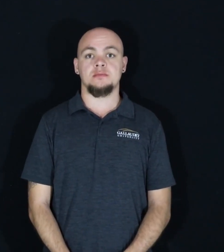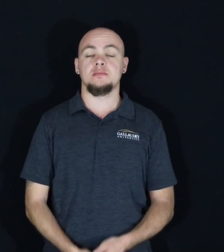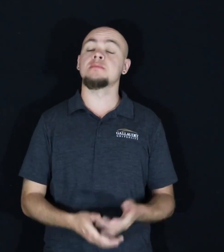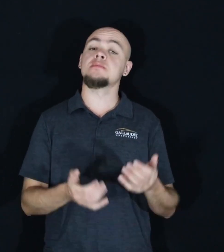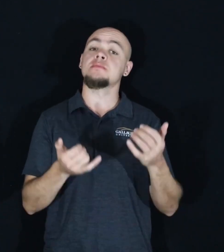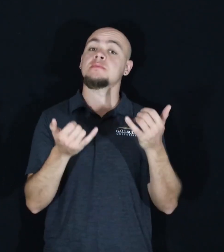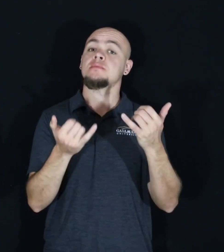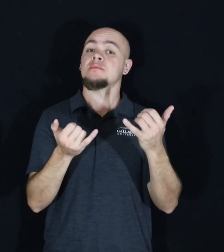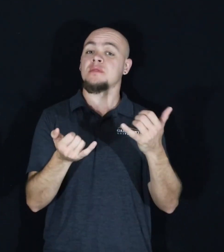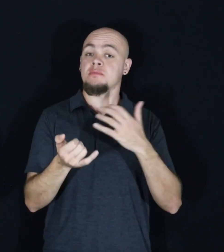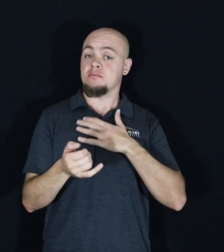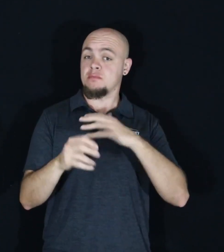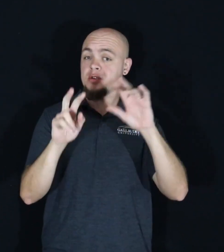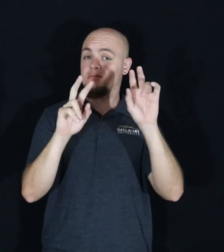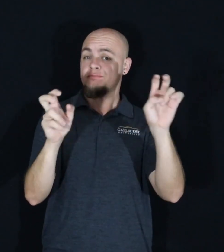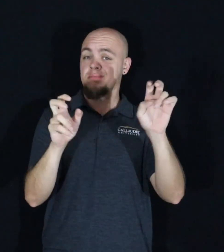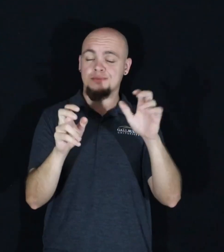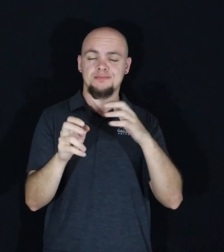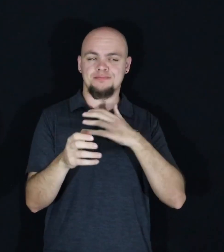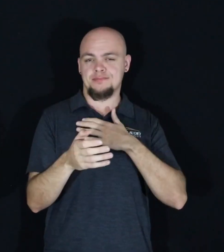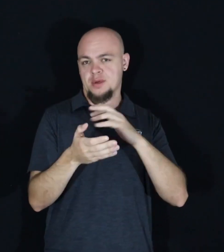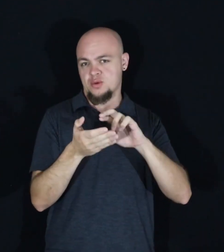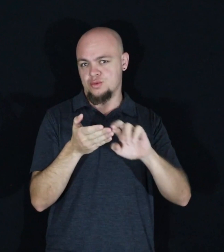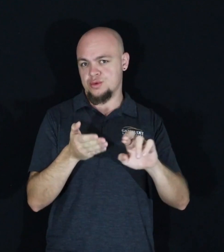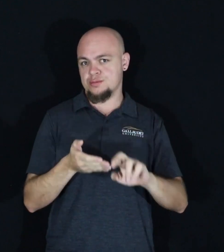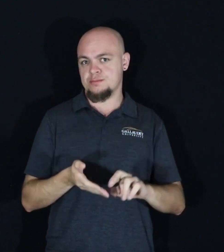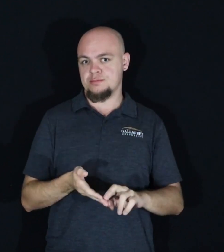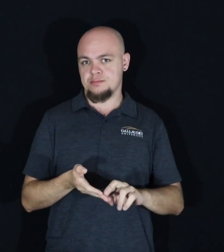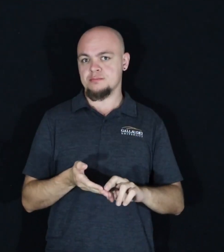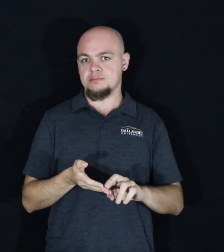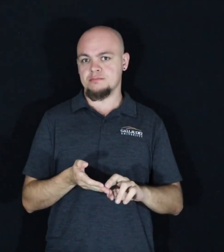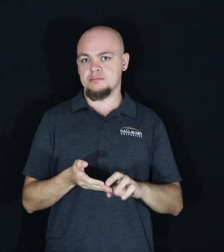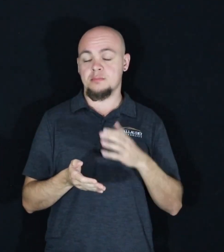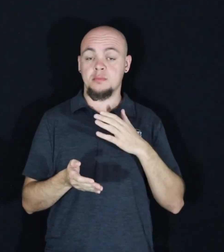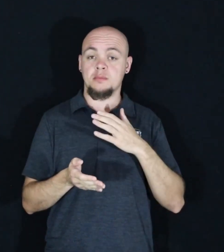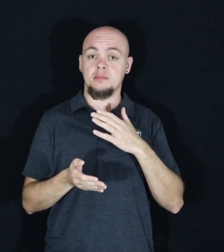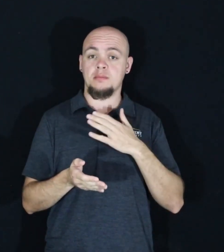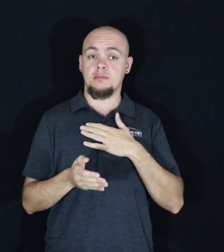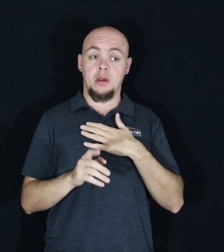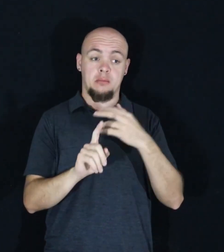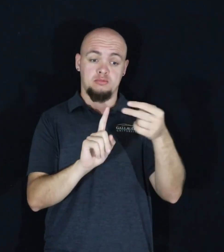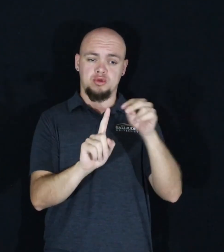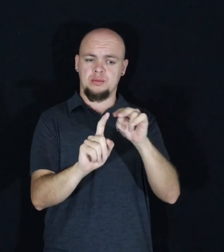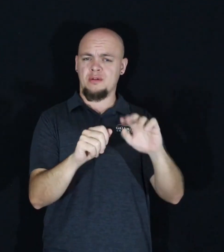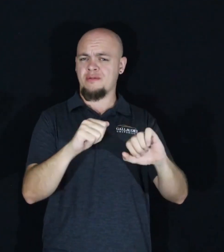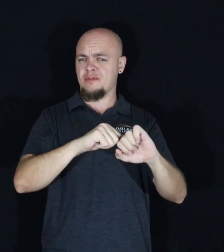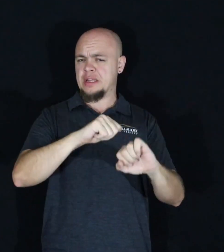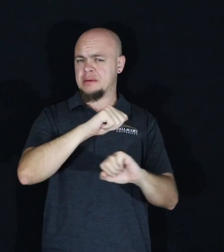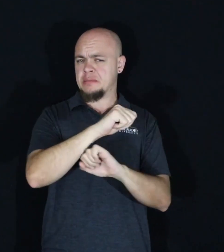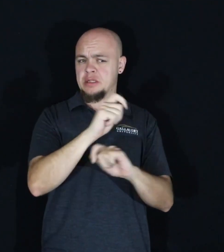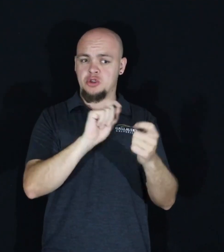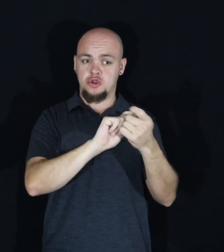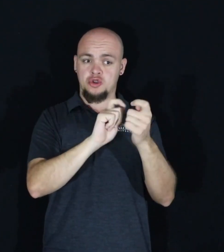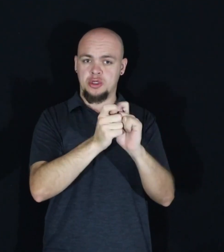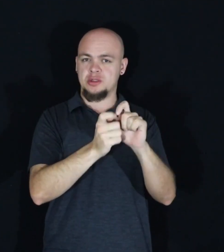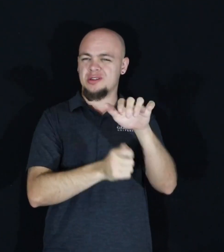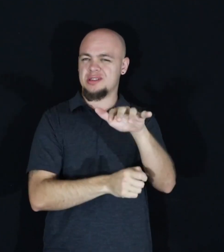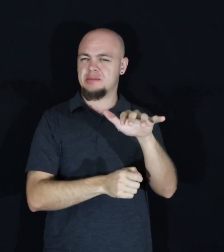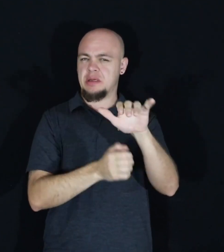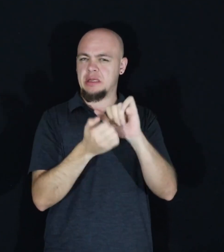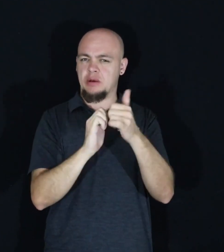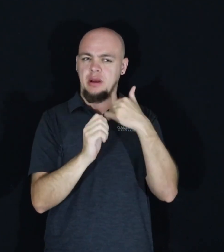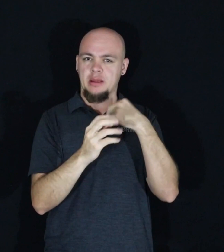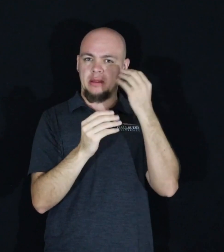Today, I will talk about my research that fundamentally changed my perception and the way I think about space. My name